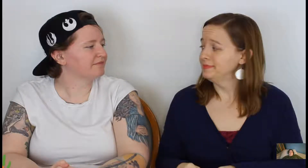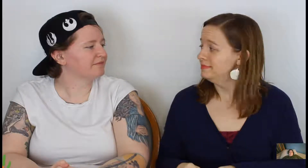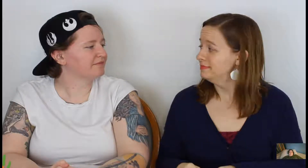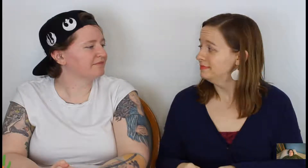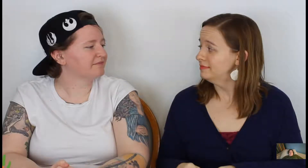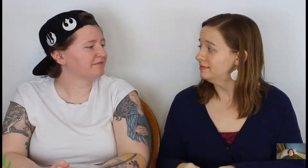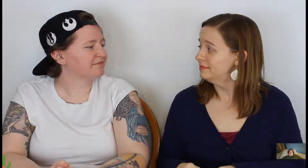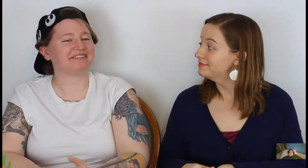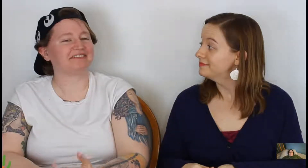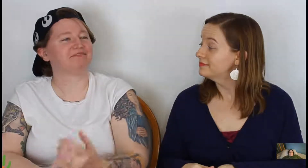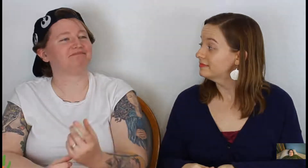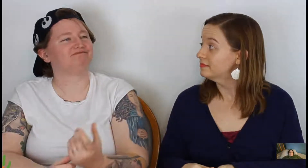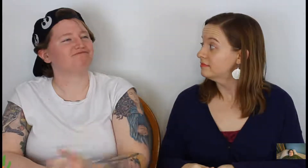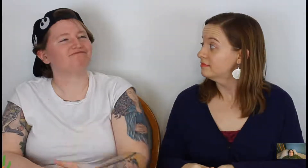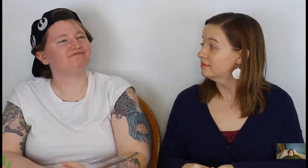water bottle?